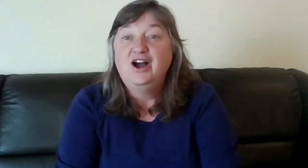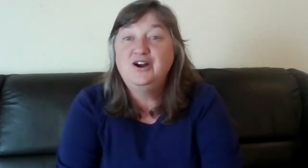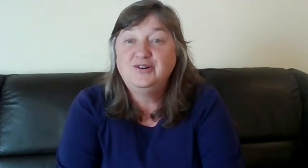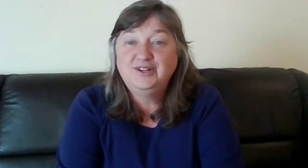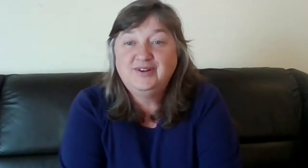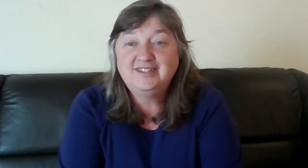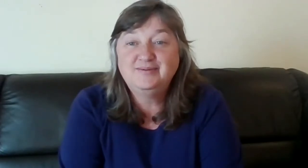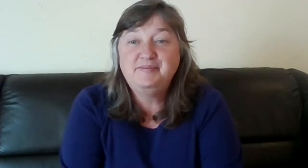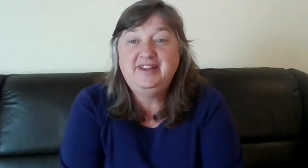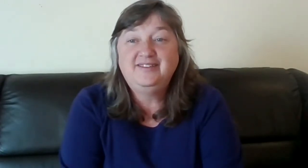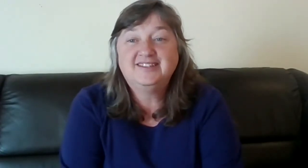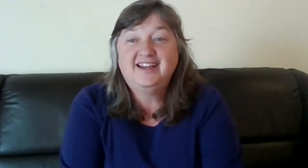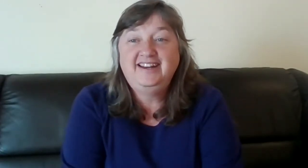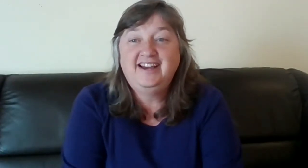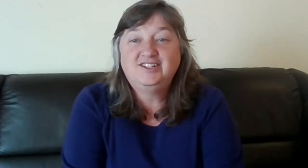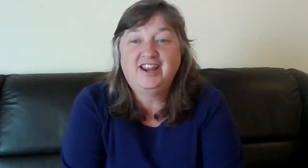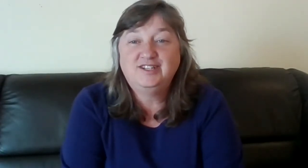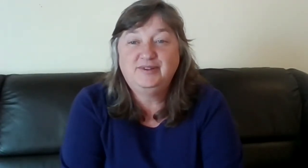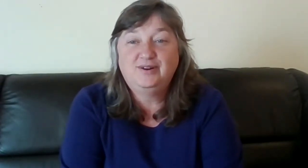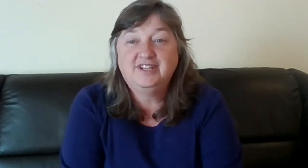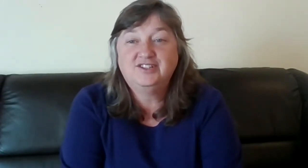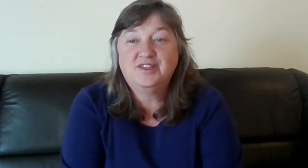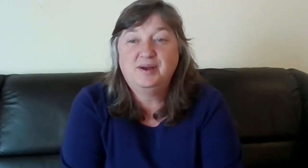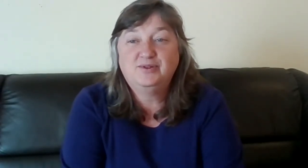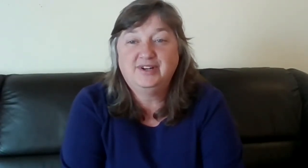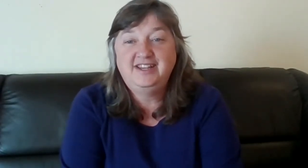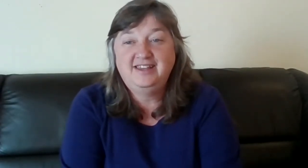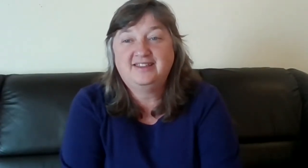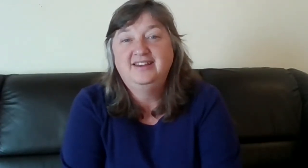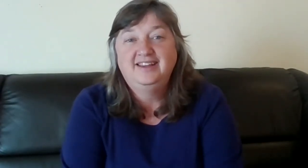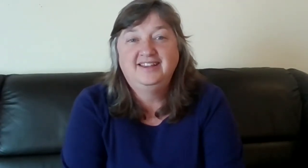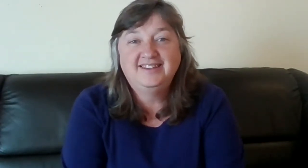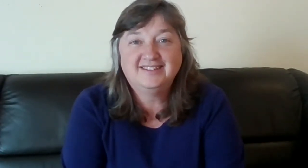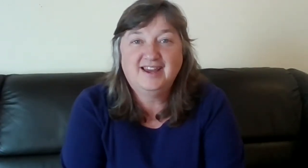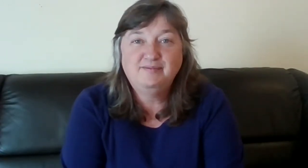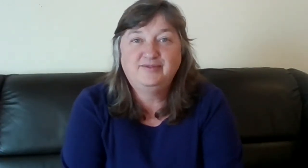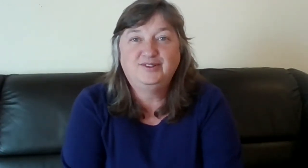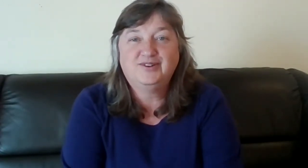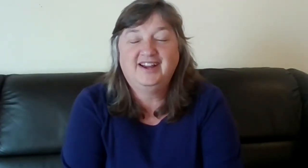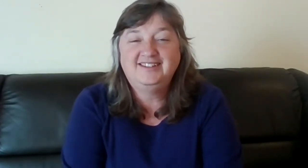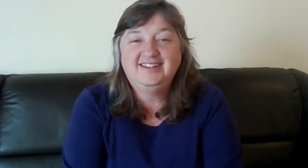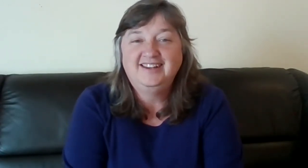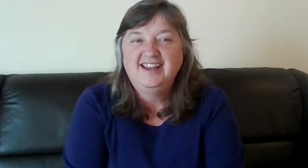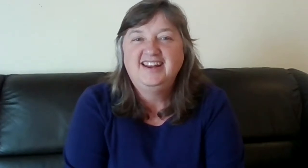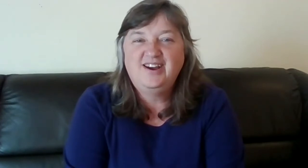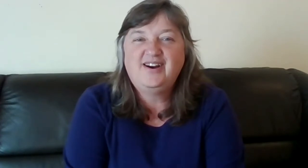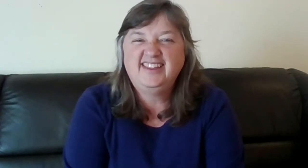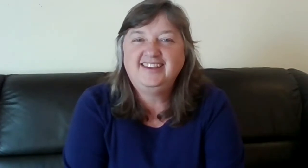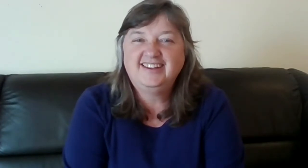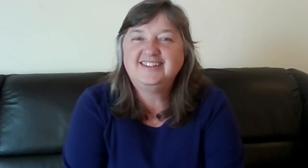Oh, good question. Will the meaning of the sign not change if we don't touch our thumb to our teeth in this time of ultra hygiene? No, I think you can just